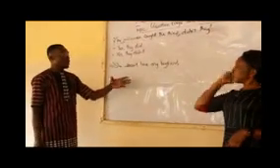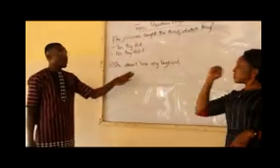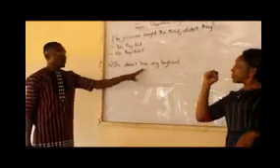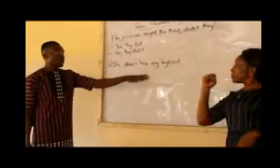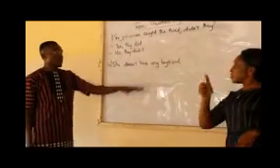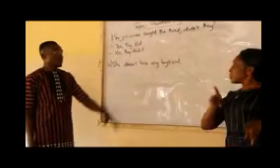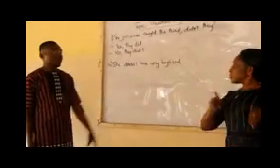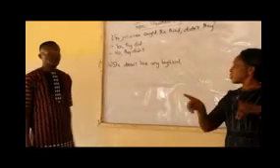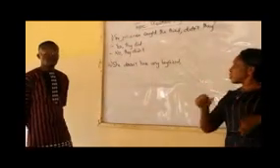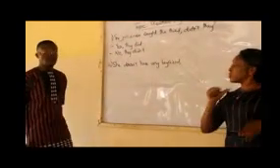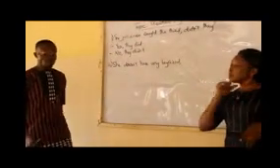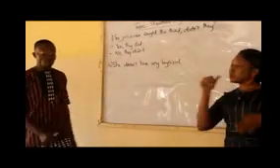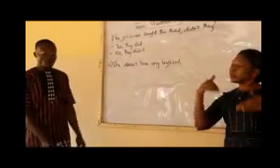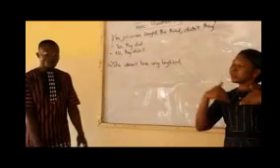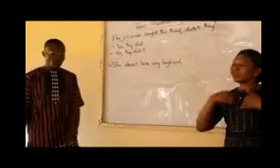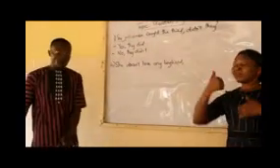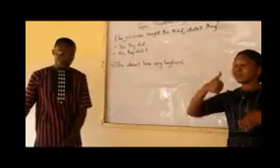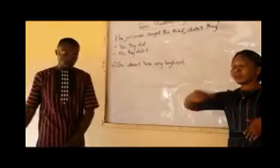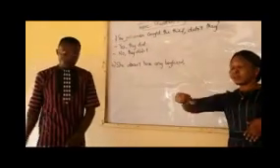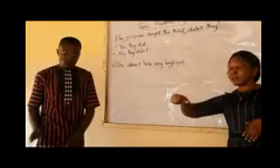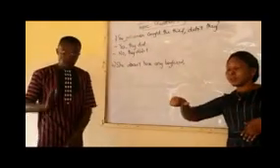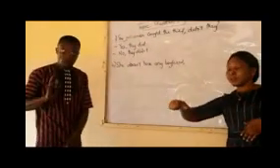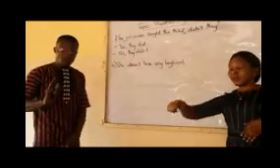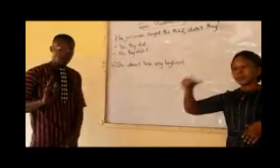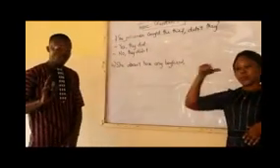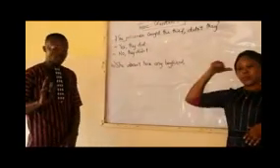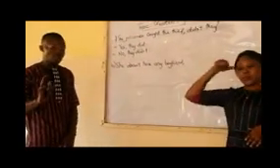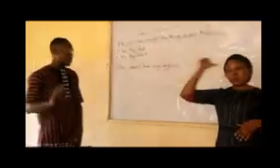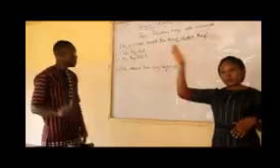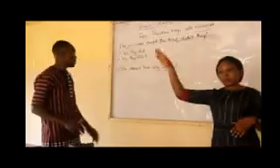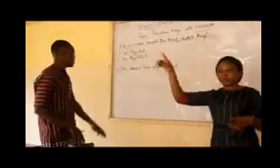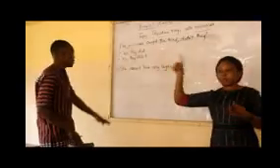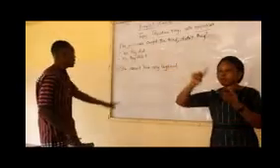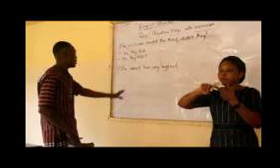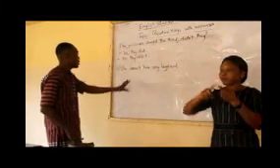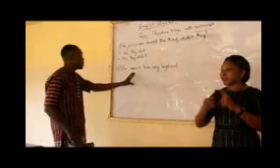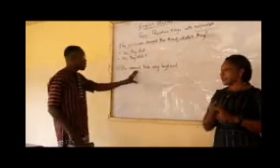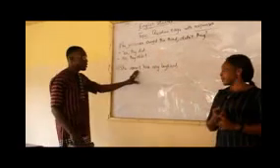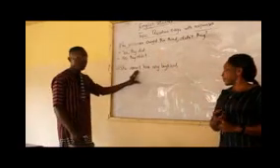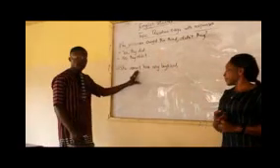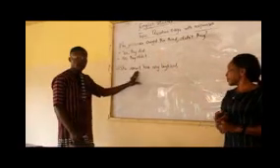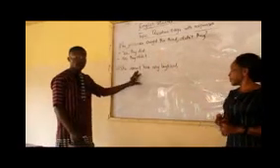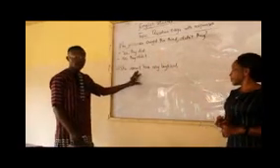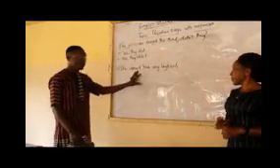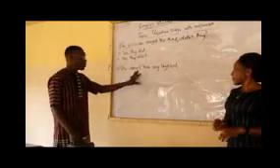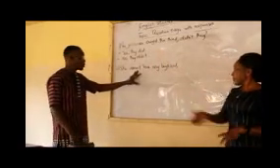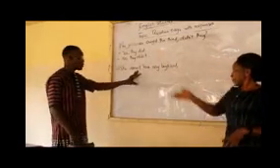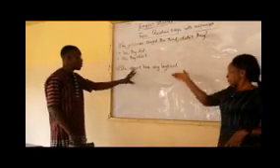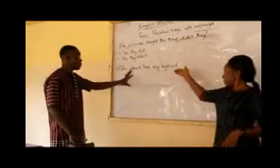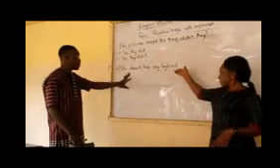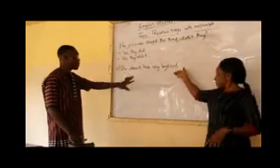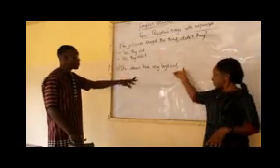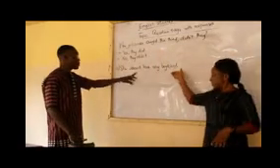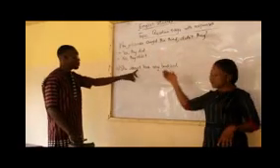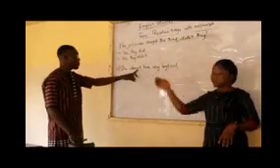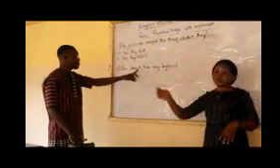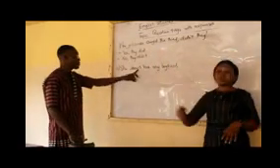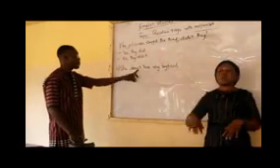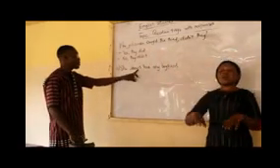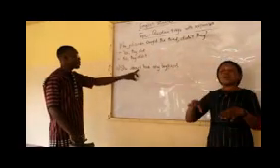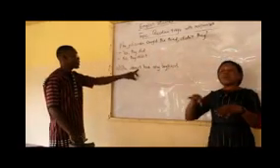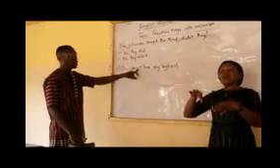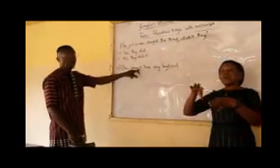This kind of statement is what we call a statement that is in the negative because it makes use